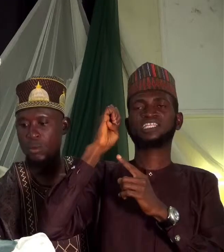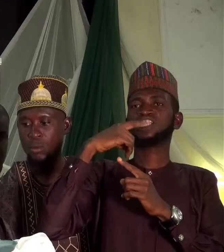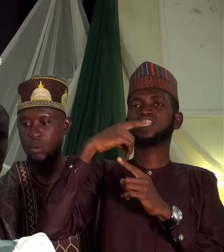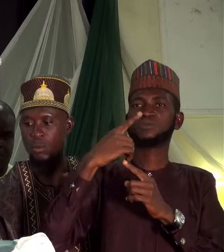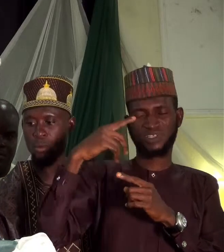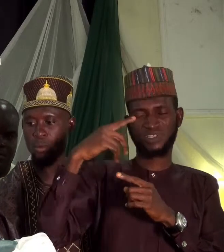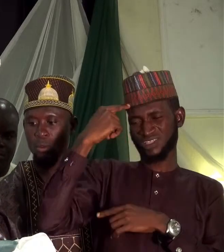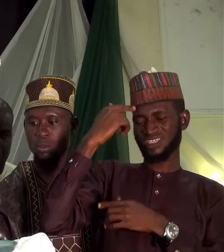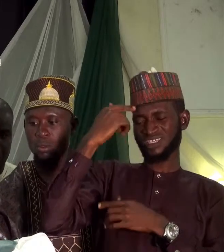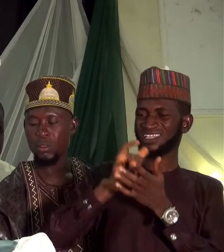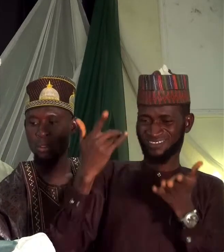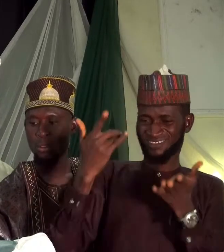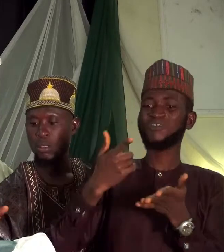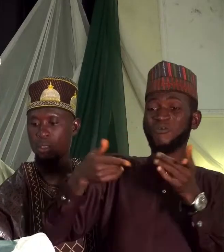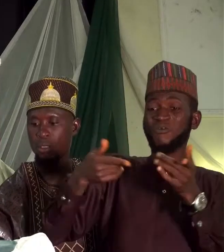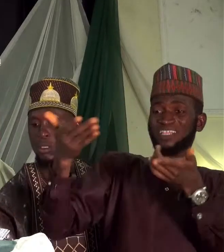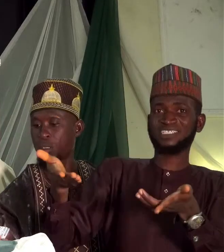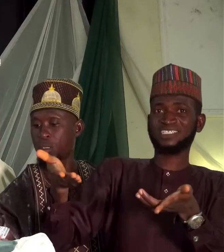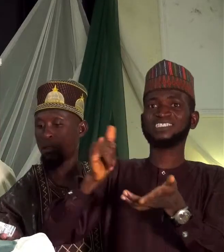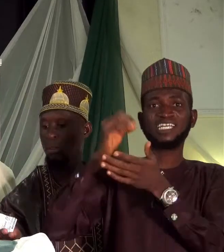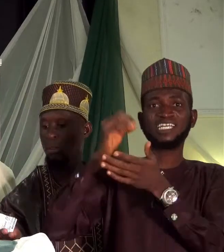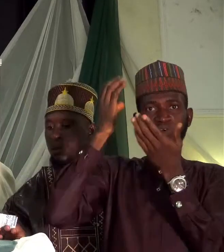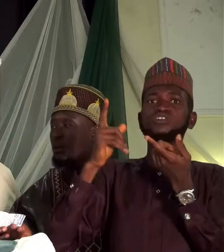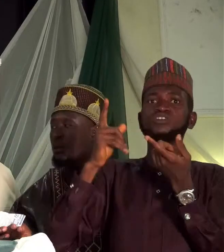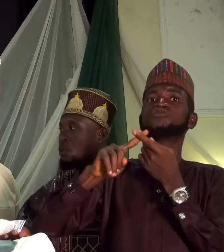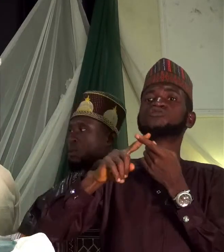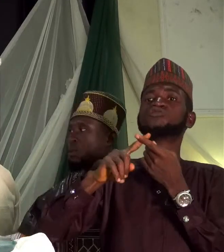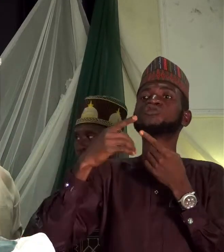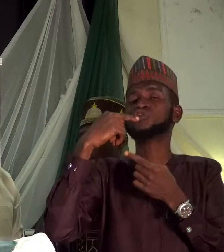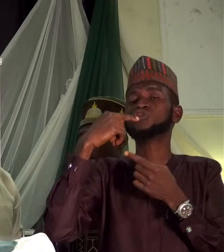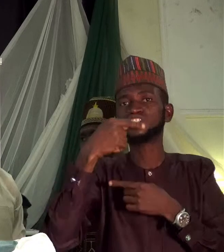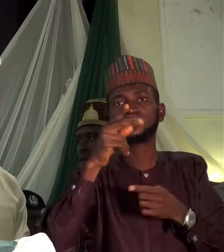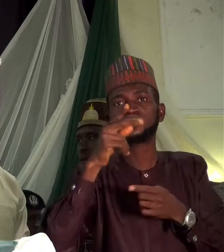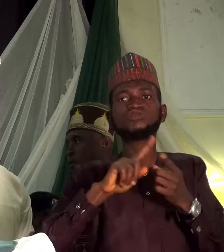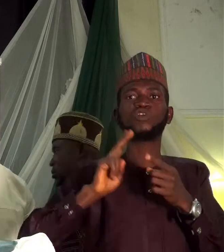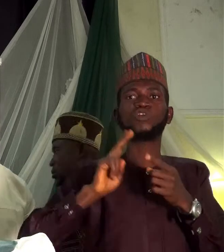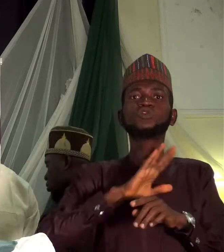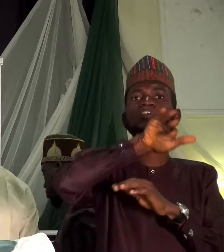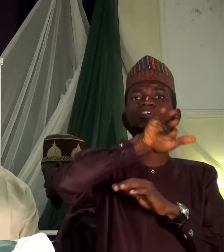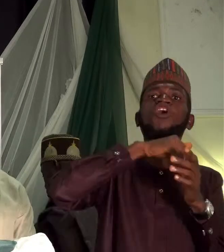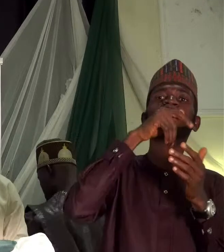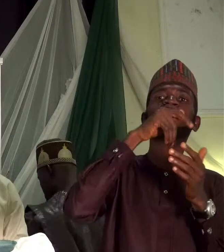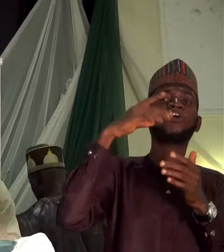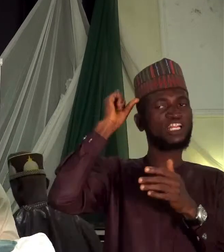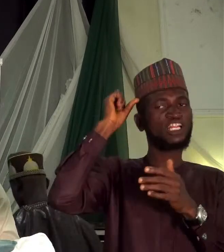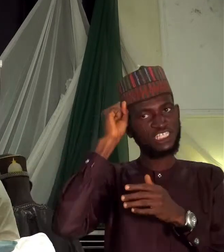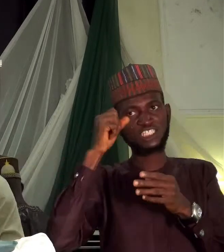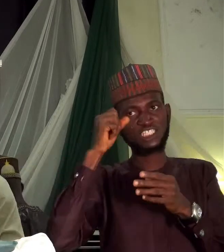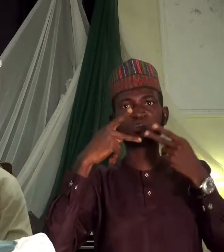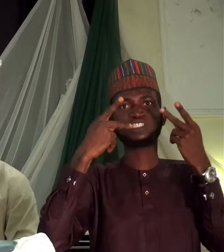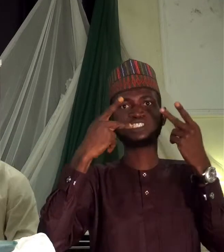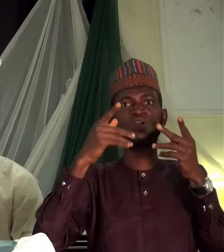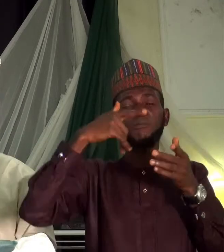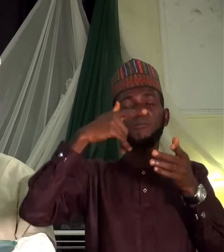mo wa fe so mo pelu gbogbo agbe kale won yi ati nkan ti won ti so because you have been